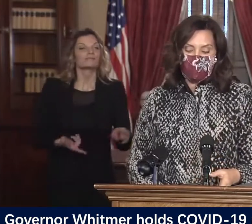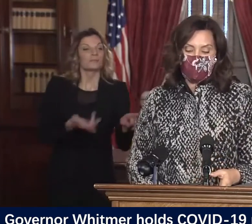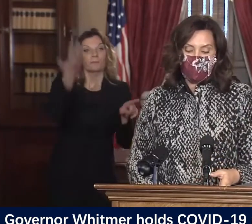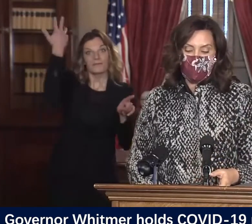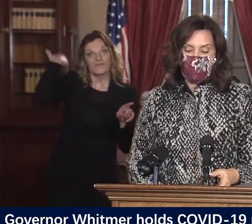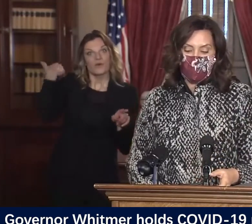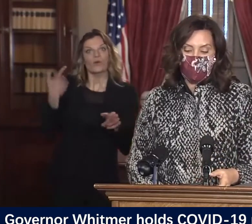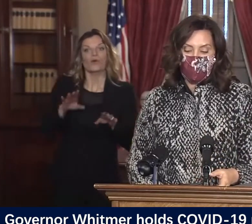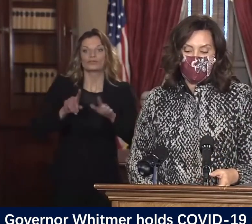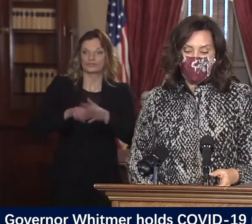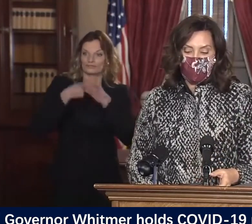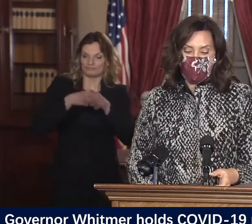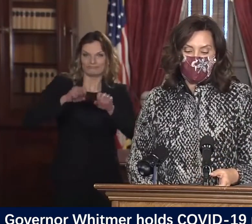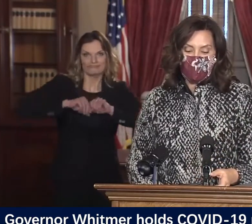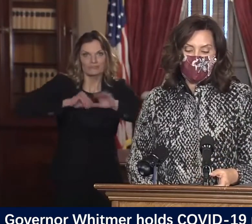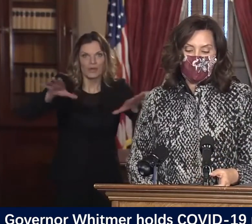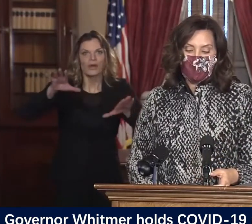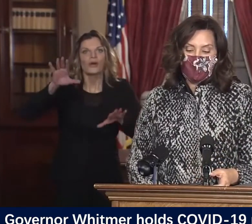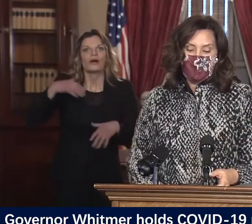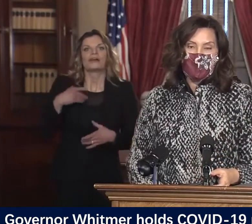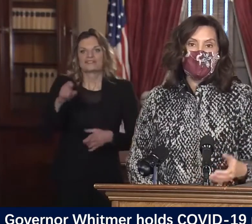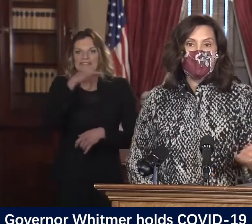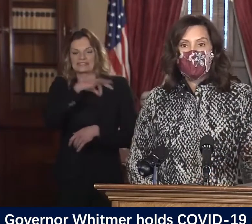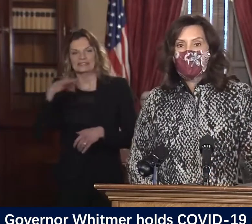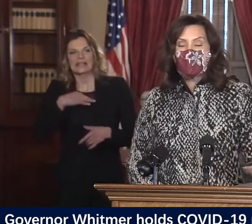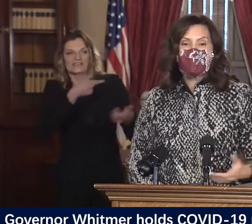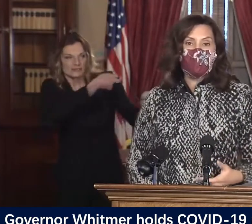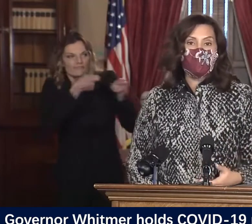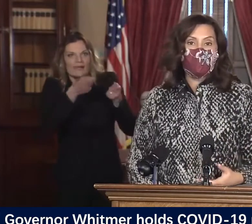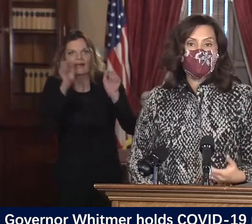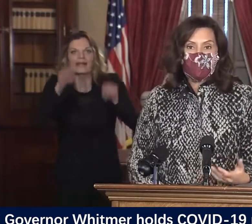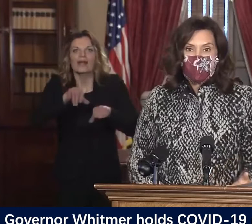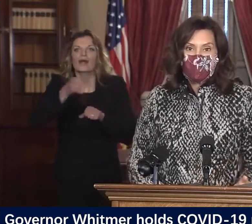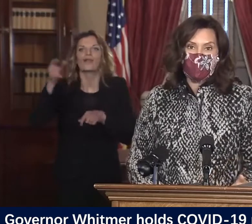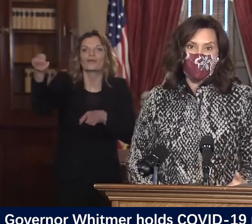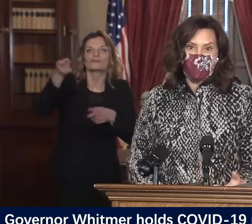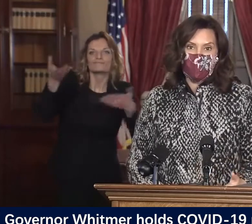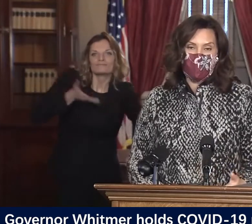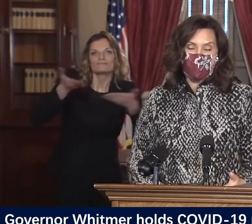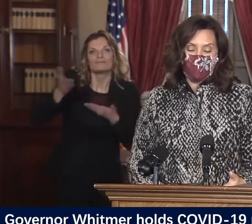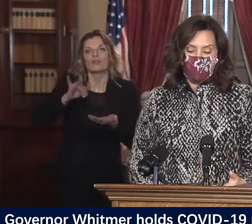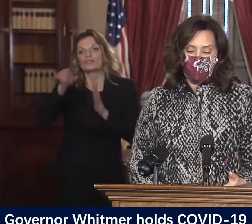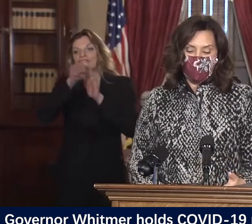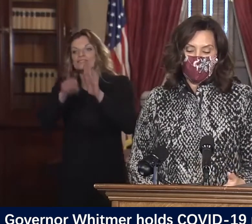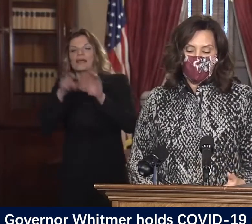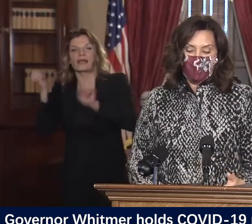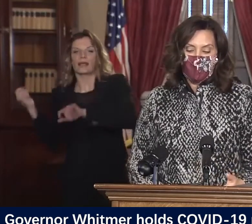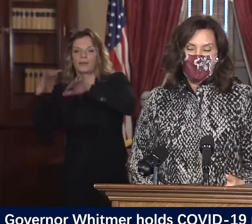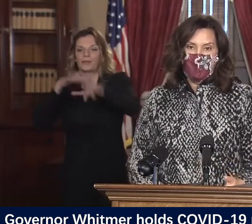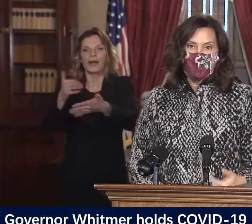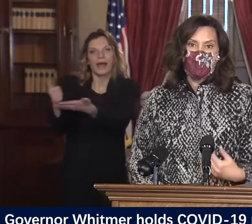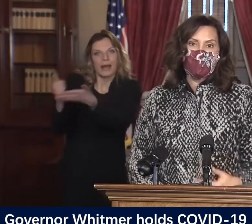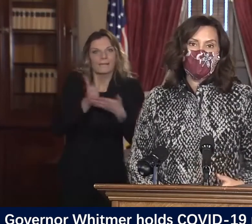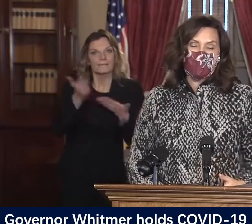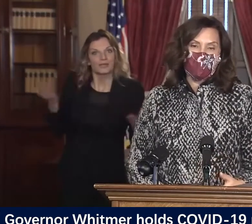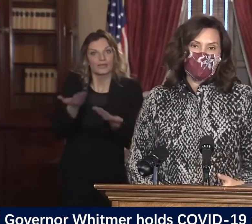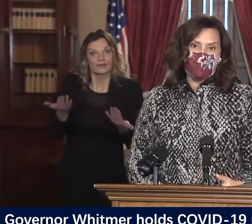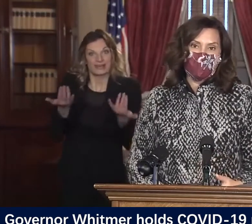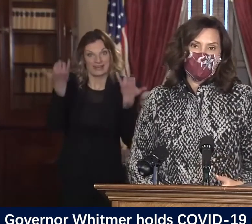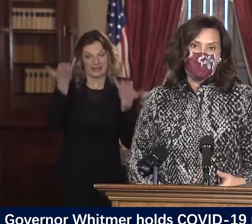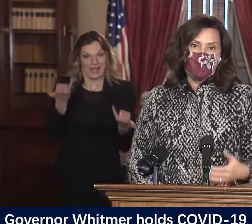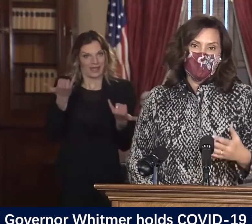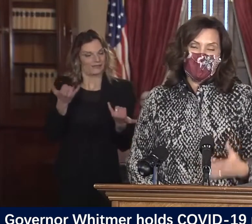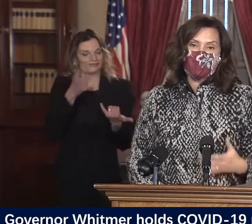in places that were being overwhelmed. We could ask people from other states to come into Michigan and help.